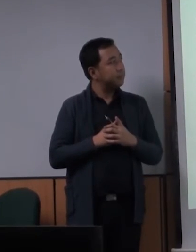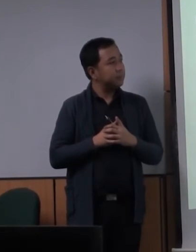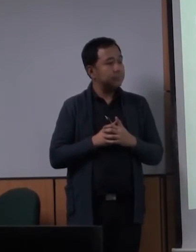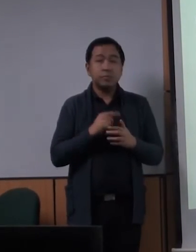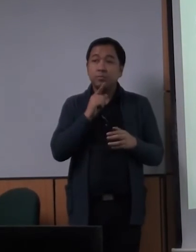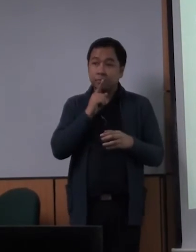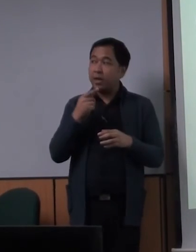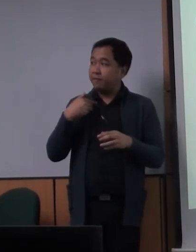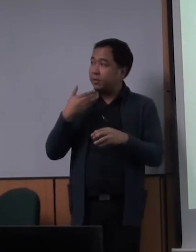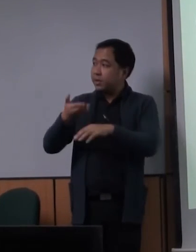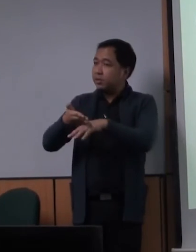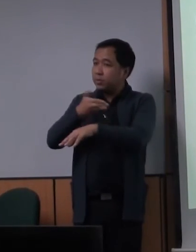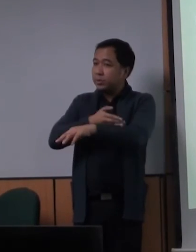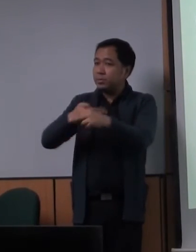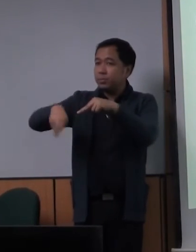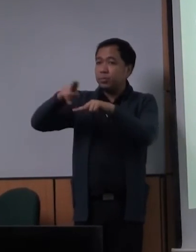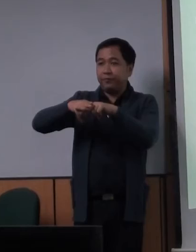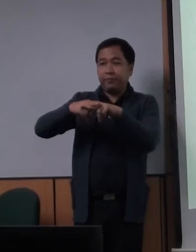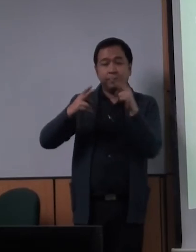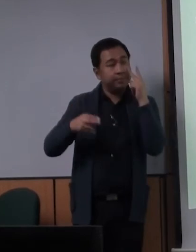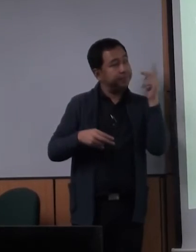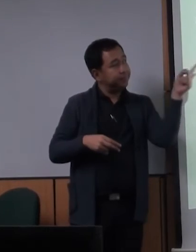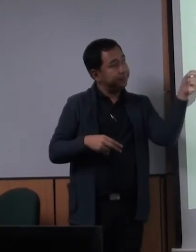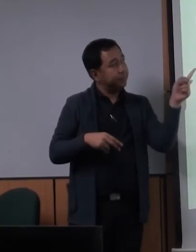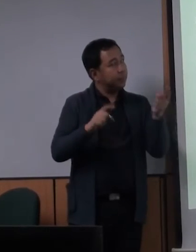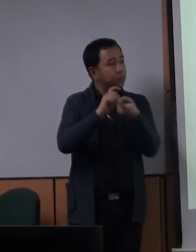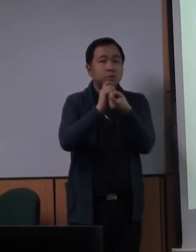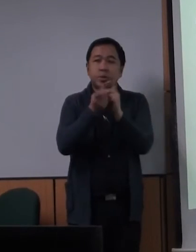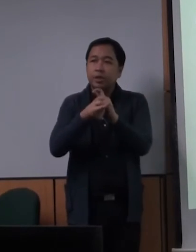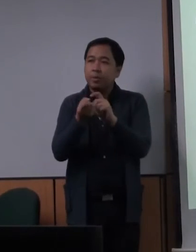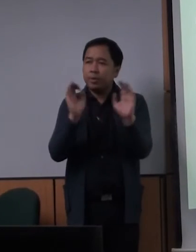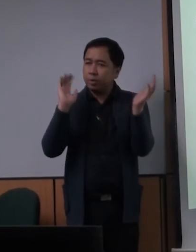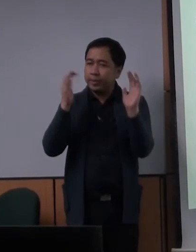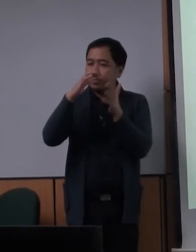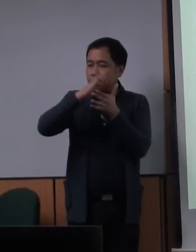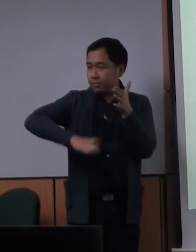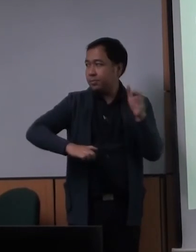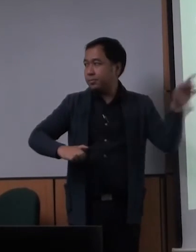there's an increase, right? See? And that is the change in their score.